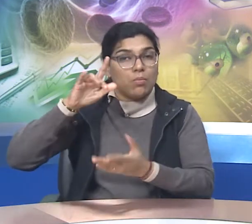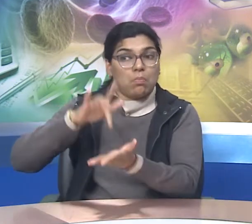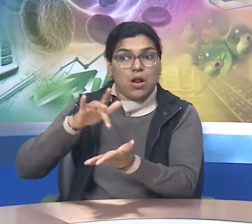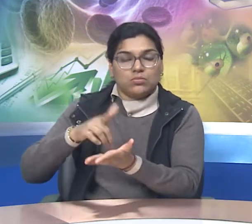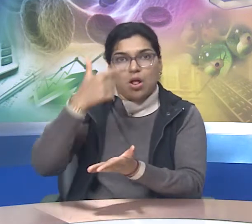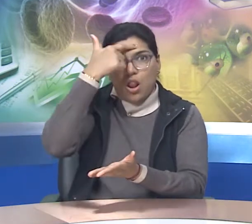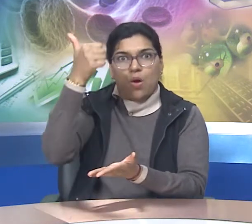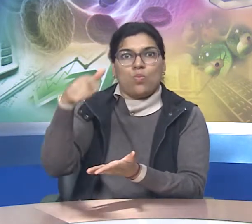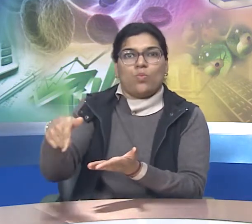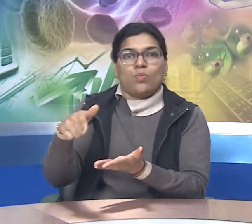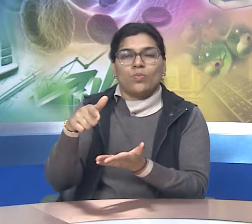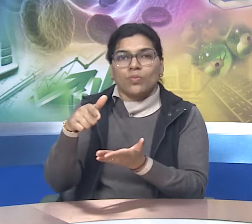You know, and